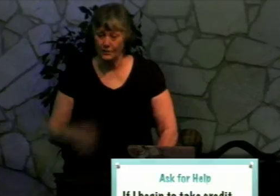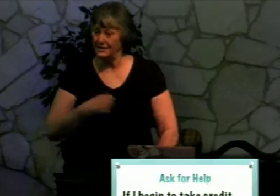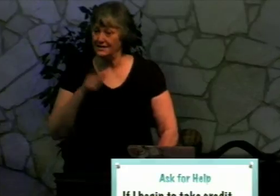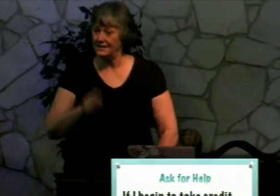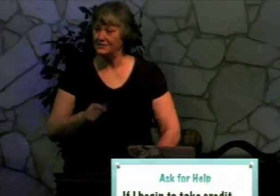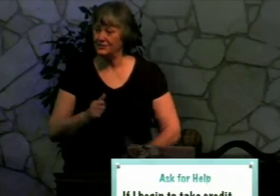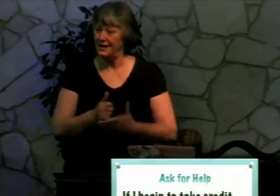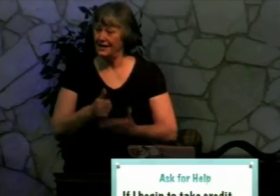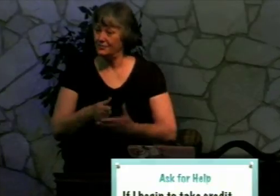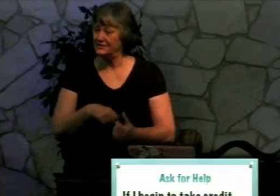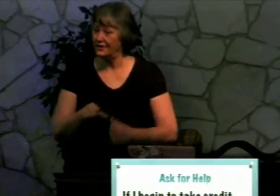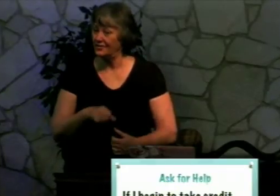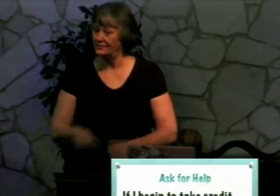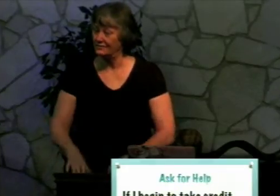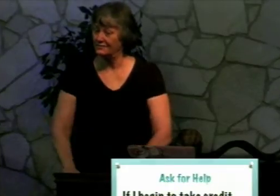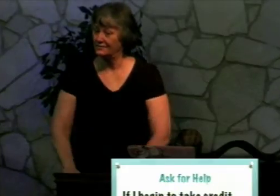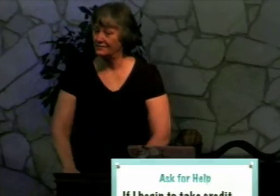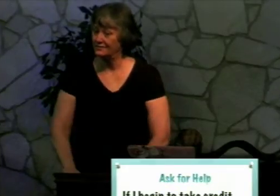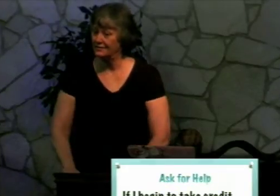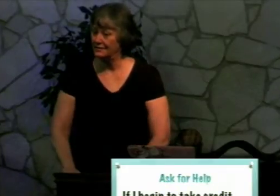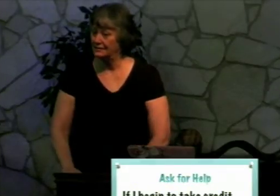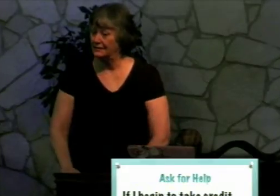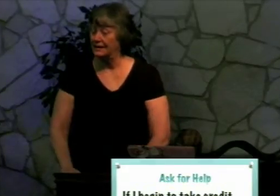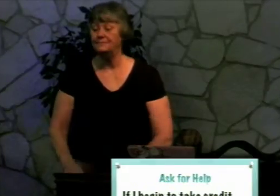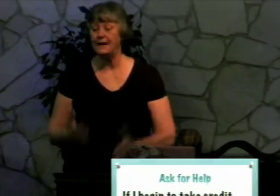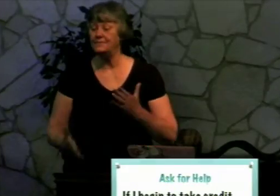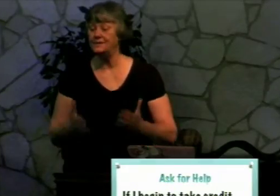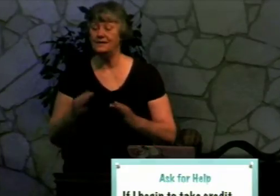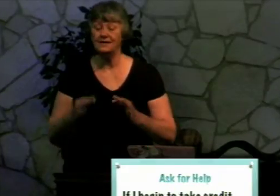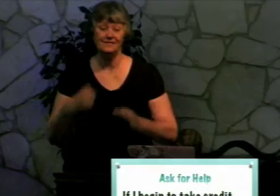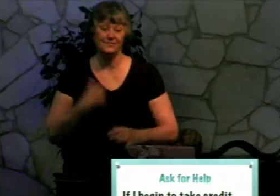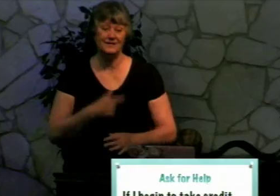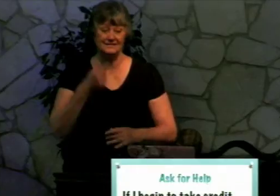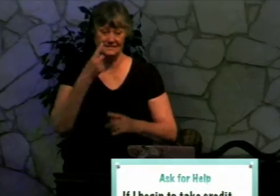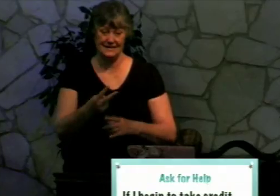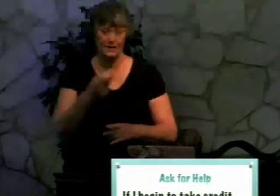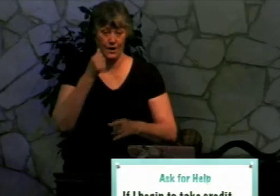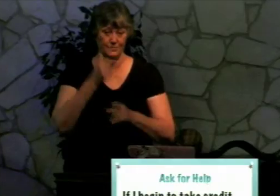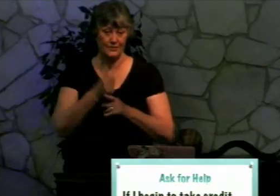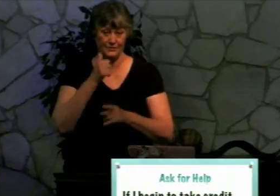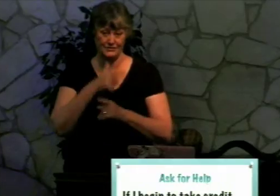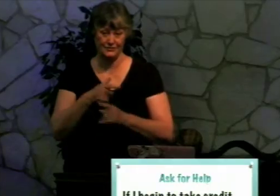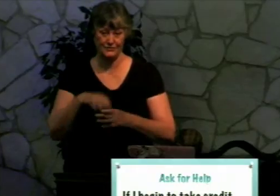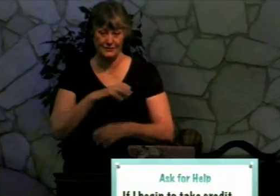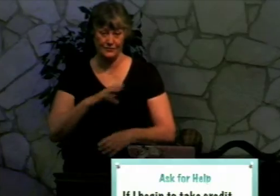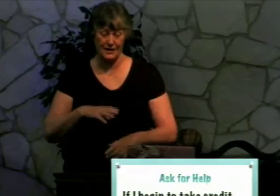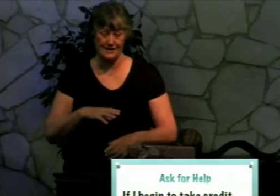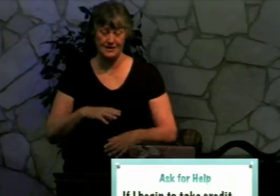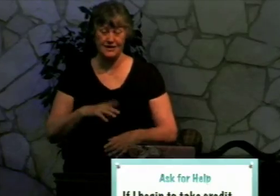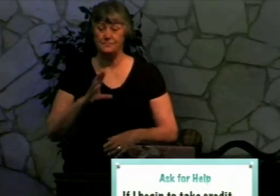We need to help each other. And maybe if we see our brother or sister in Christ